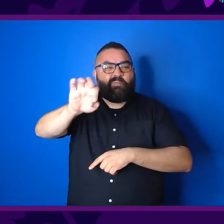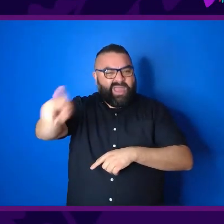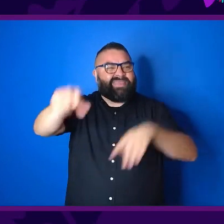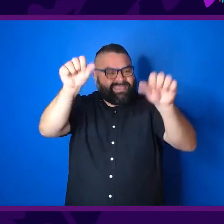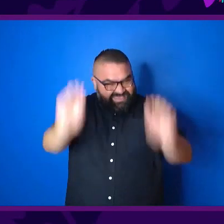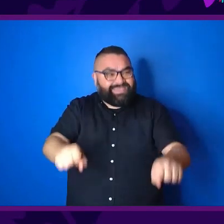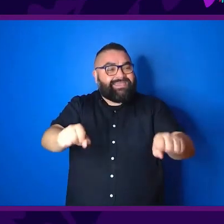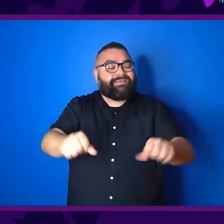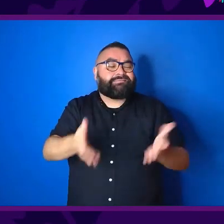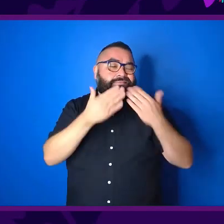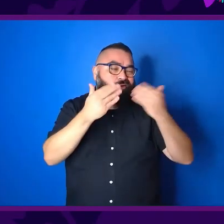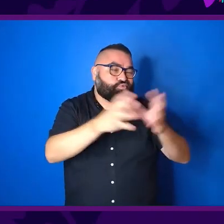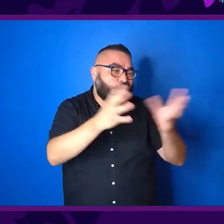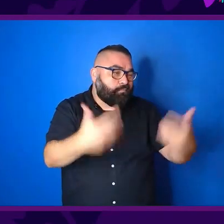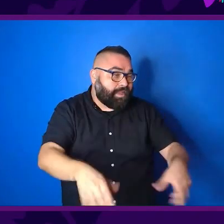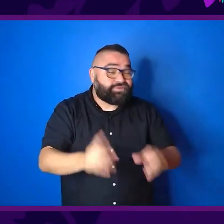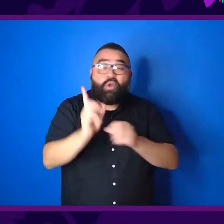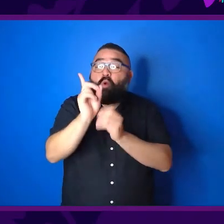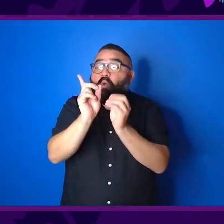we'll just take one more little